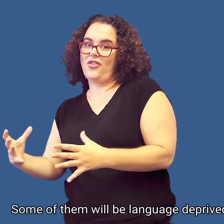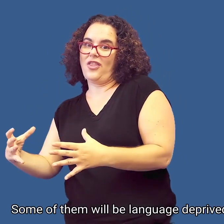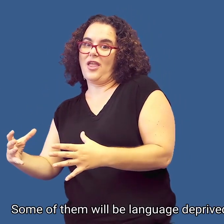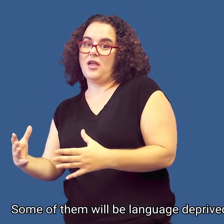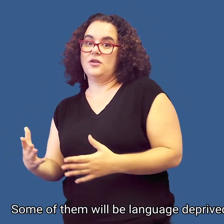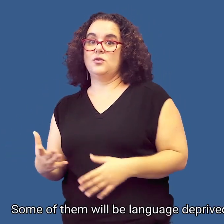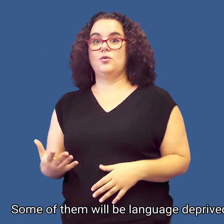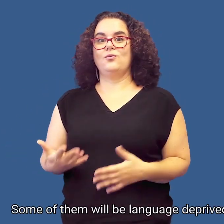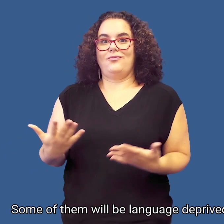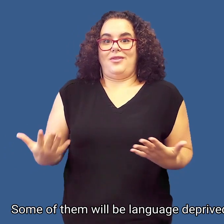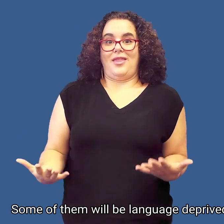deprived.